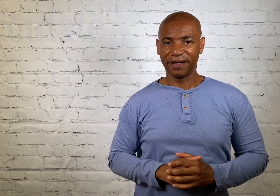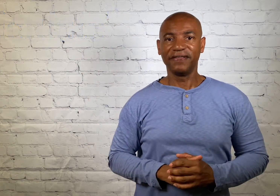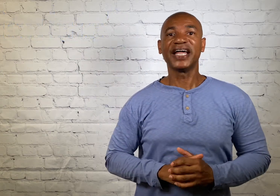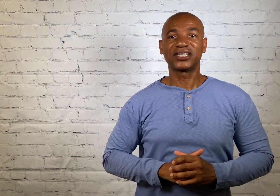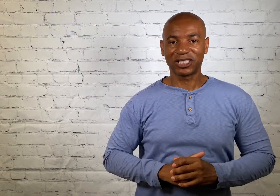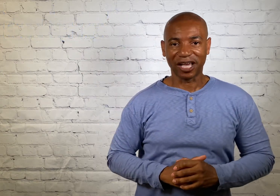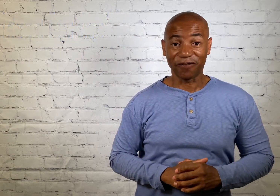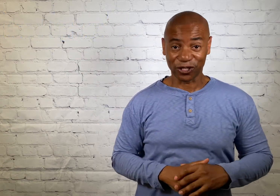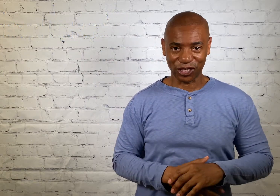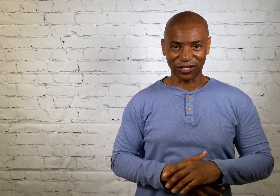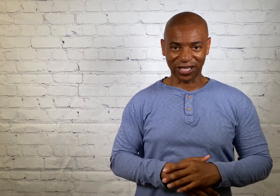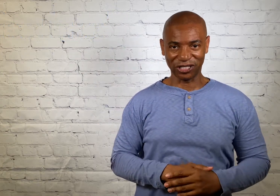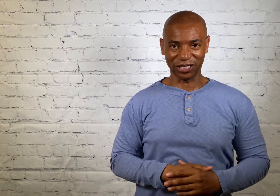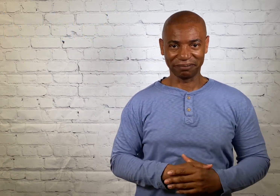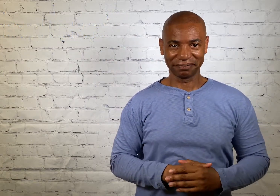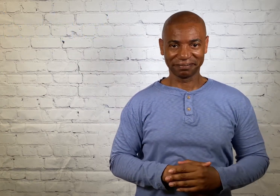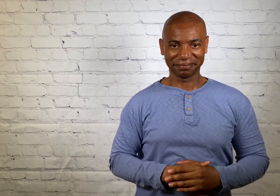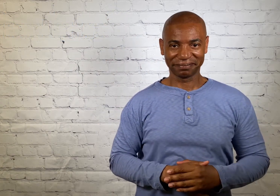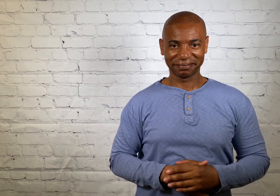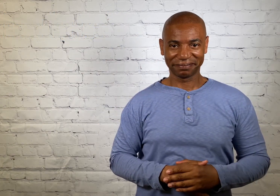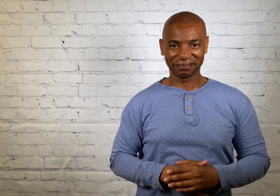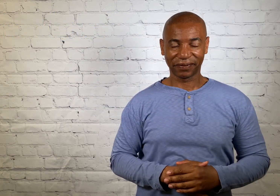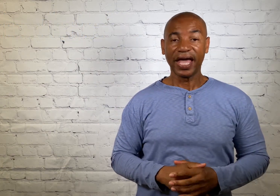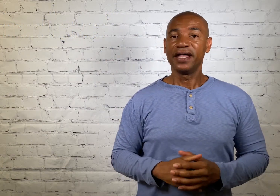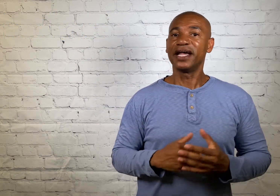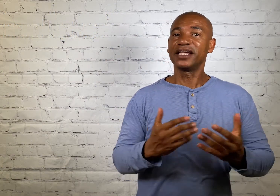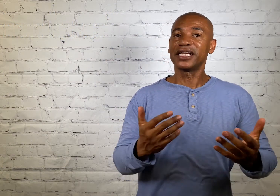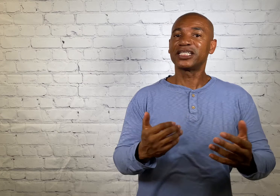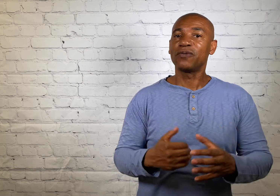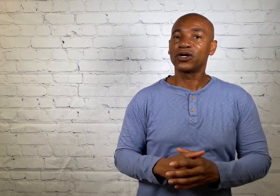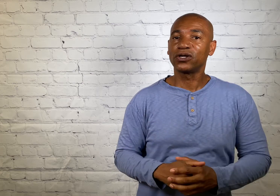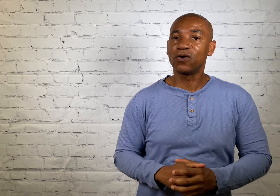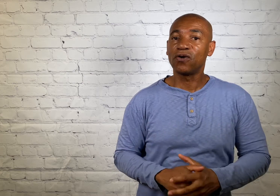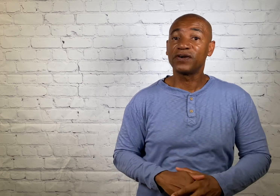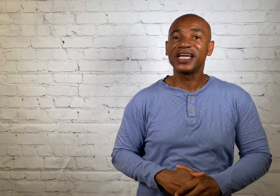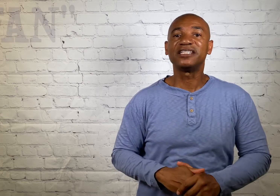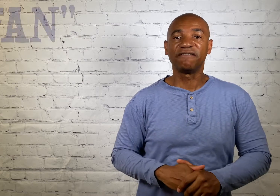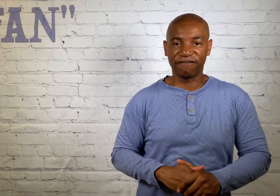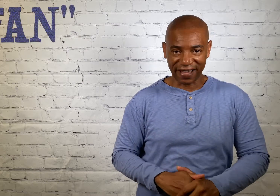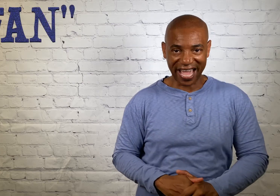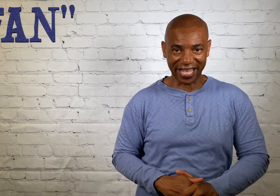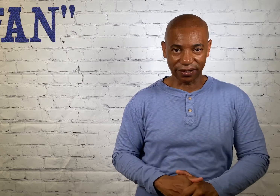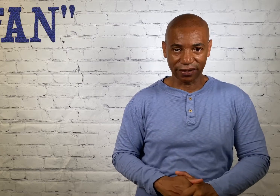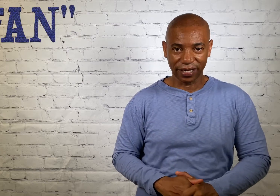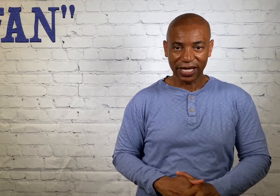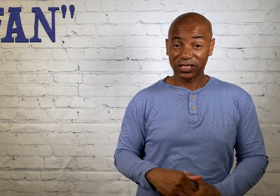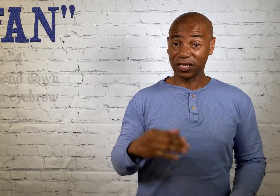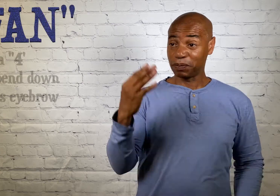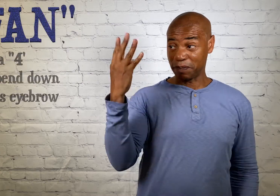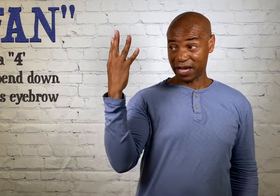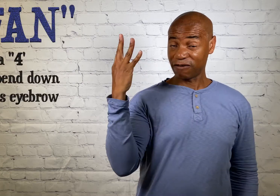That's the sign for articulation. Now the next sign we're going to go over is fan. Simply make a